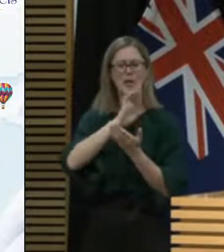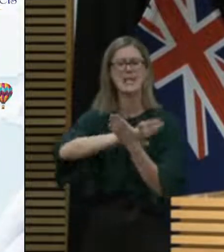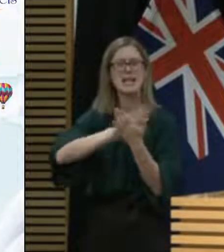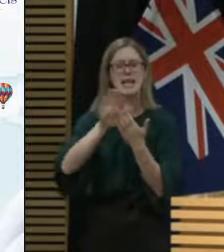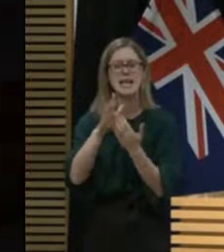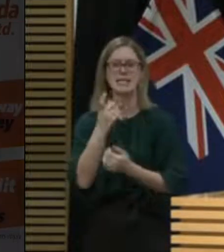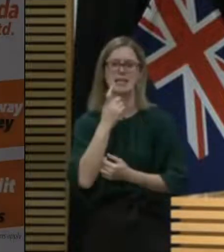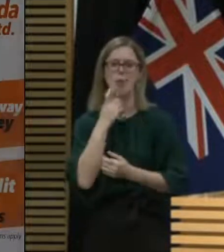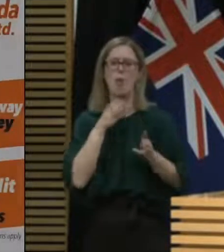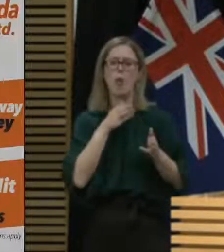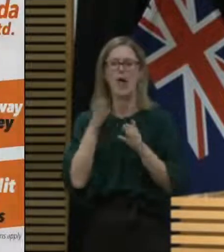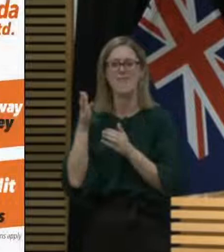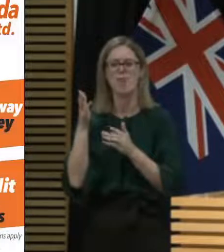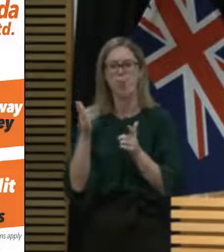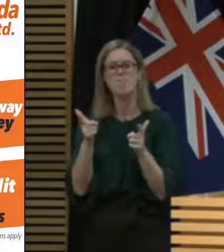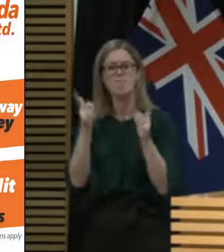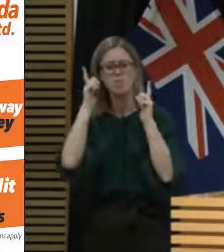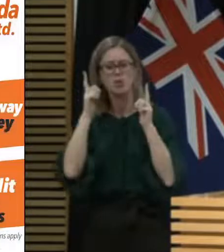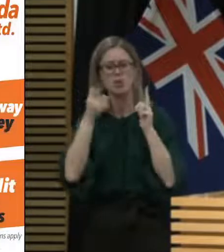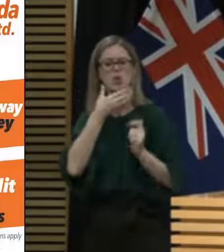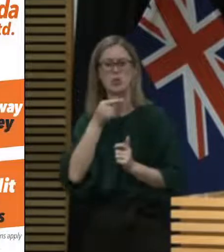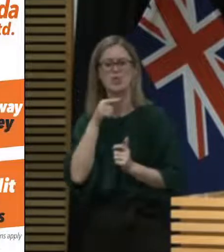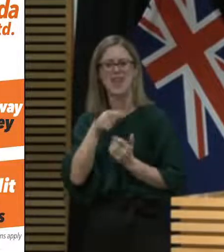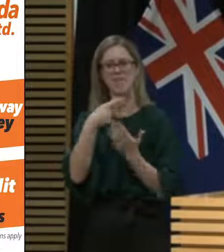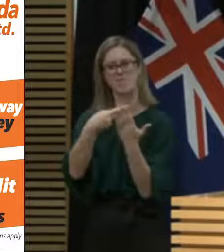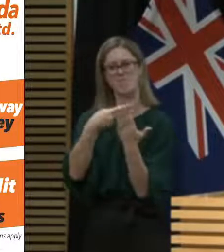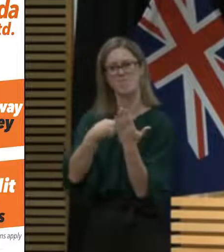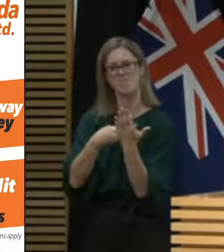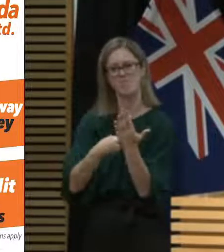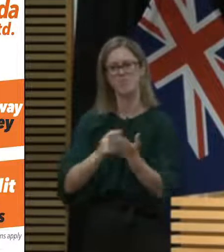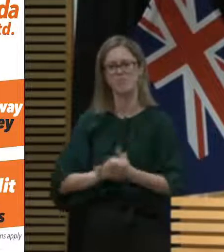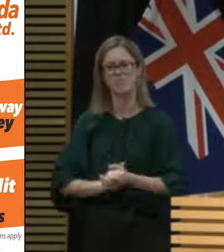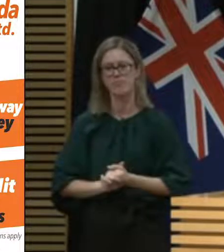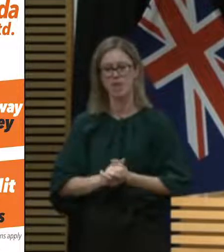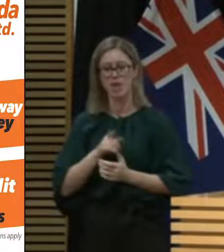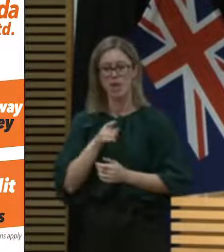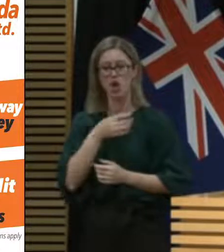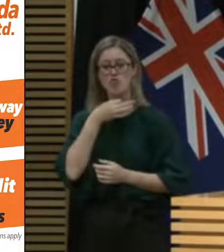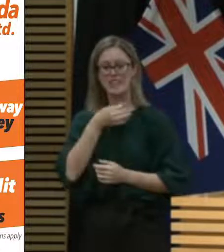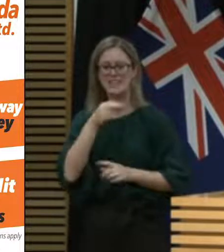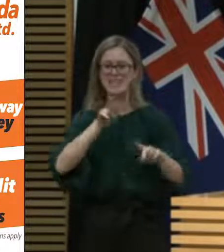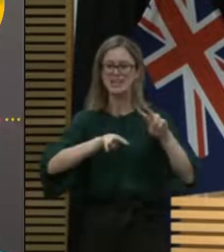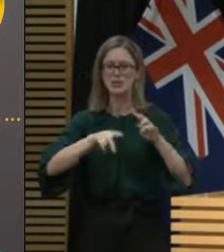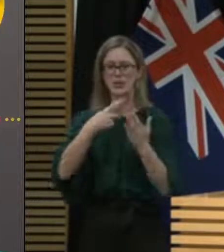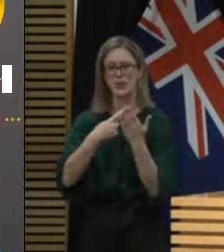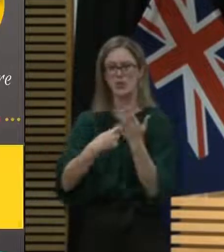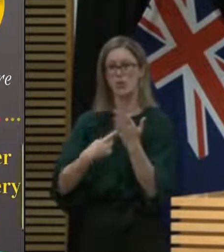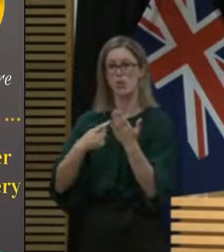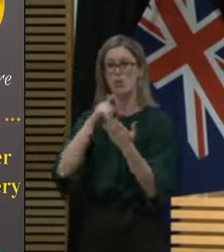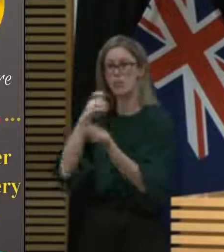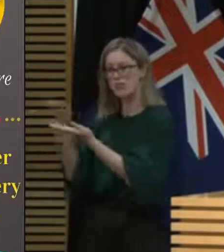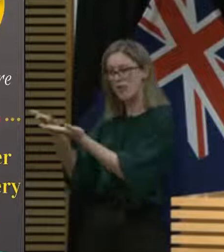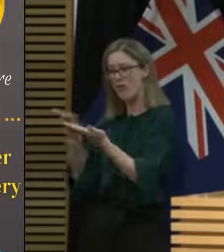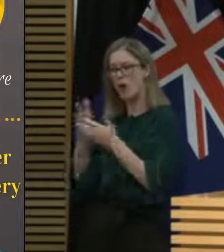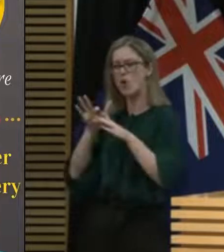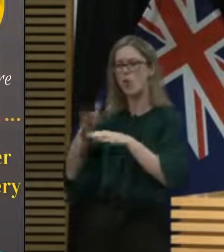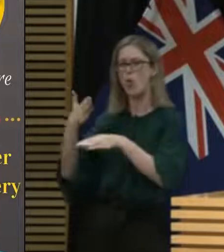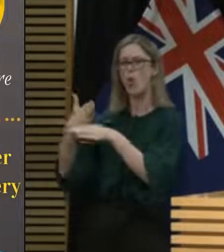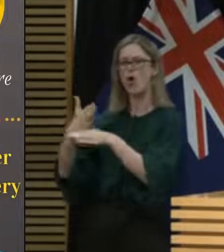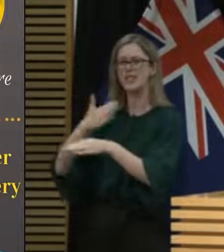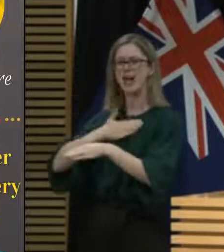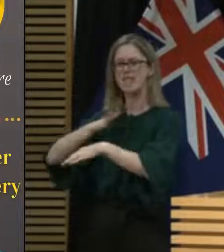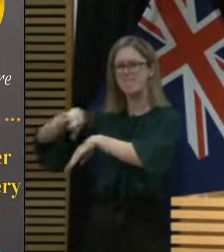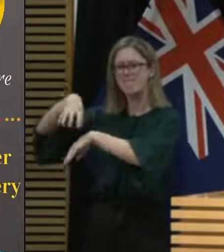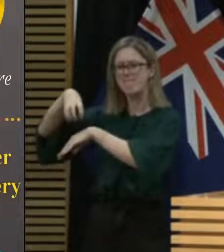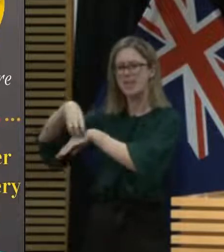clear and simple for employers to apply. This risk assessment is based on the guidance provided by WorkSafe, with